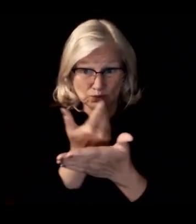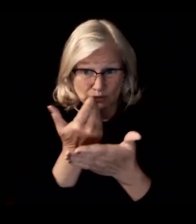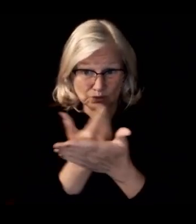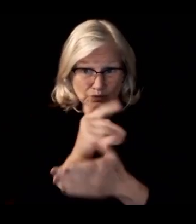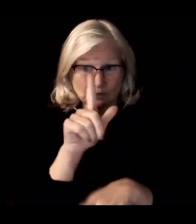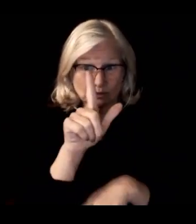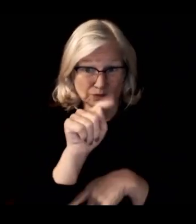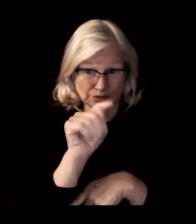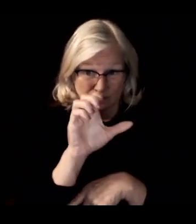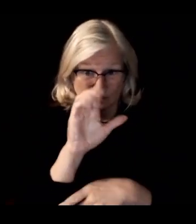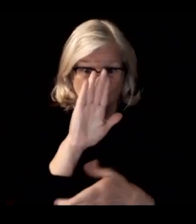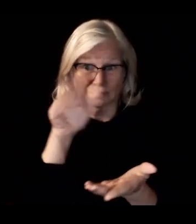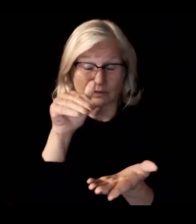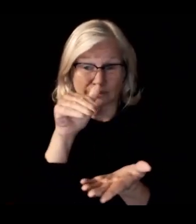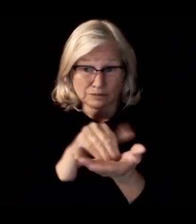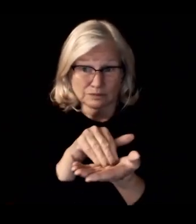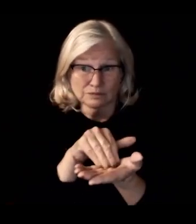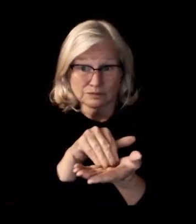for a total of